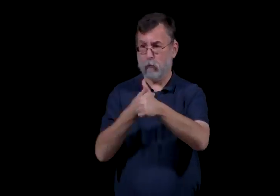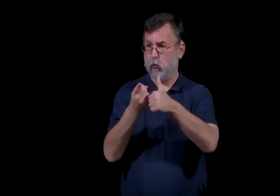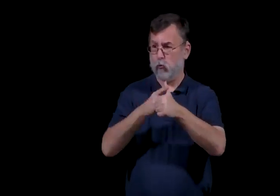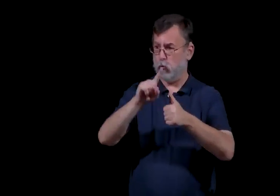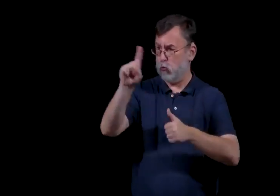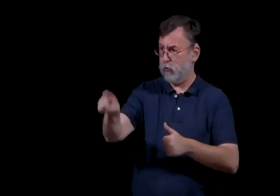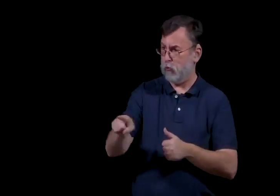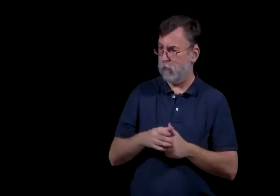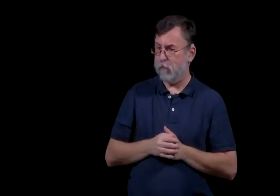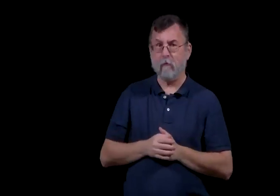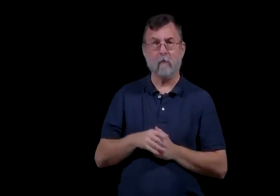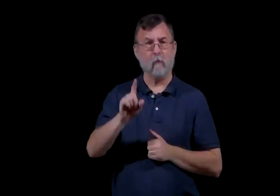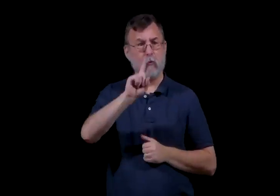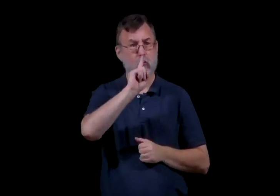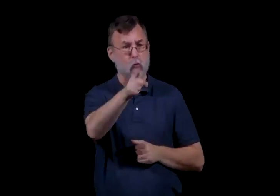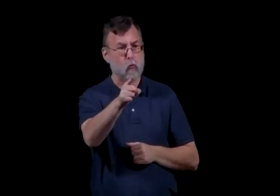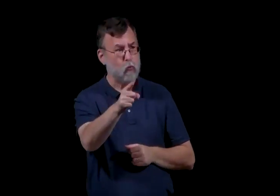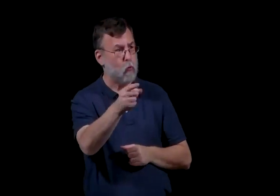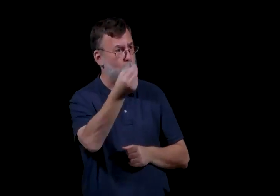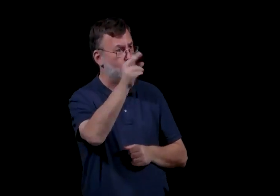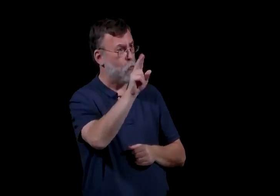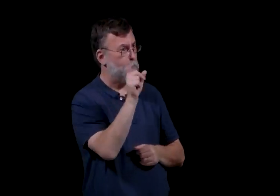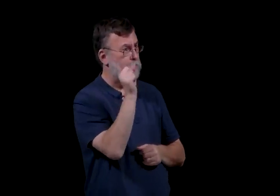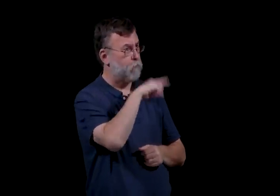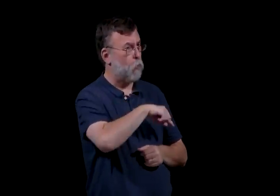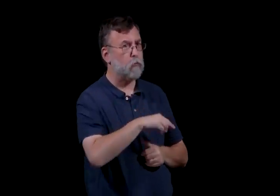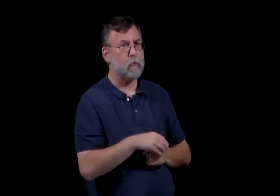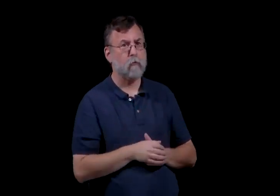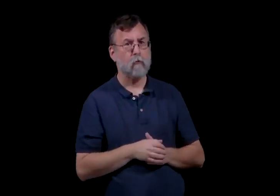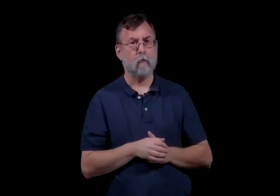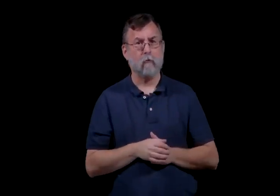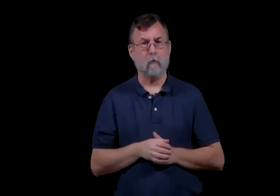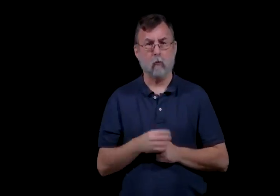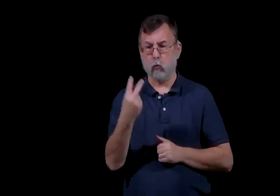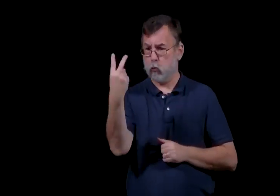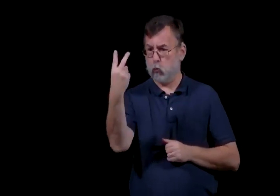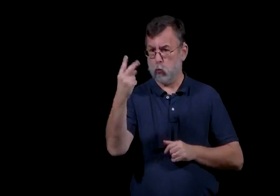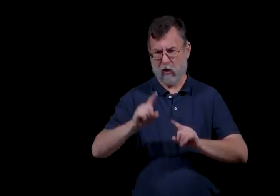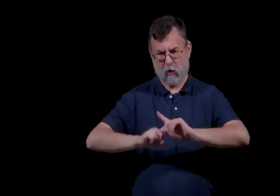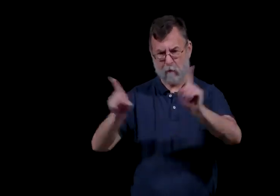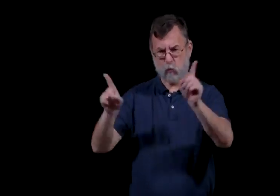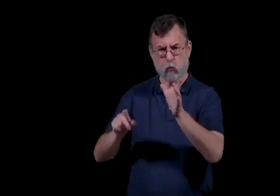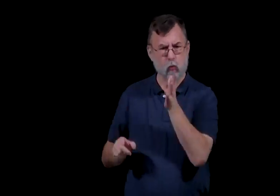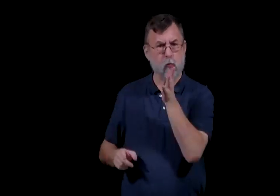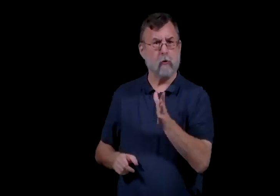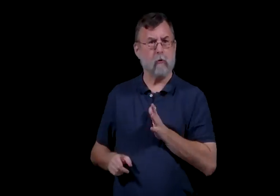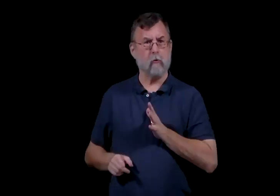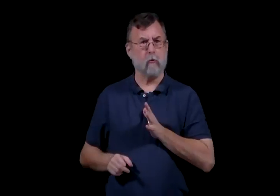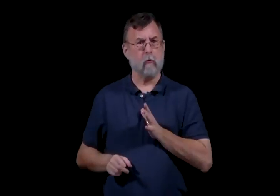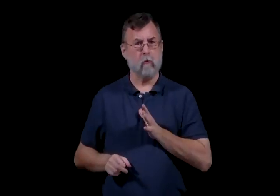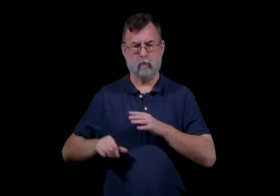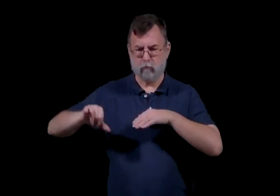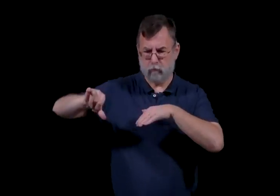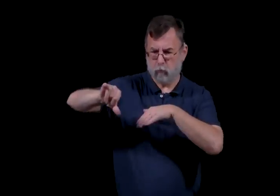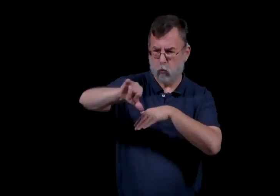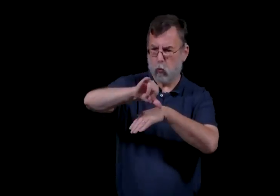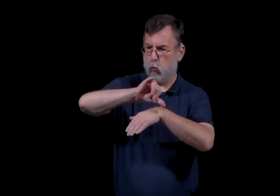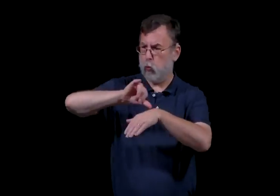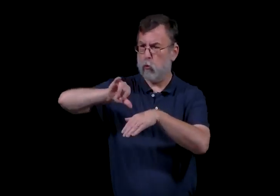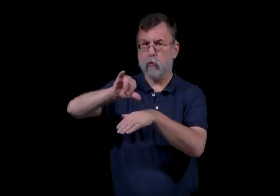Okay, this is our first question. Is it true or false? There were two different women that